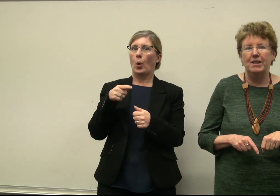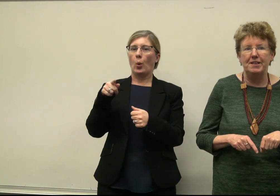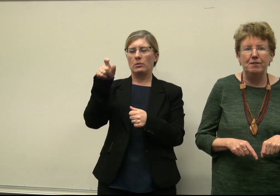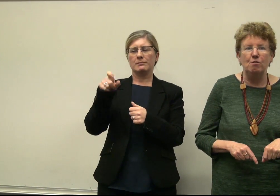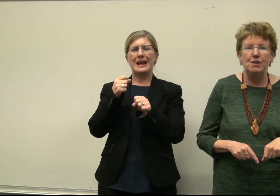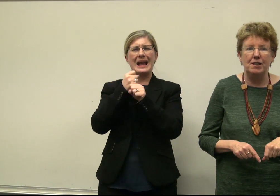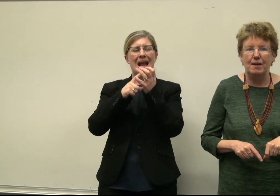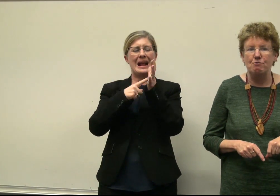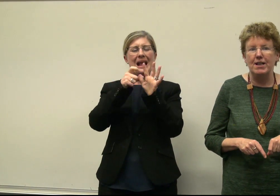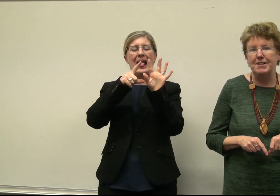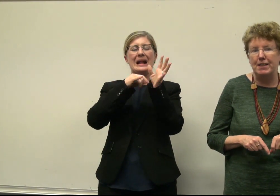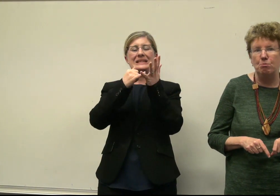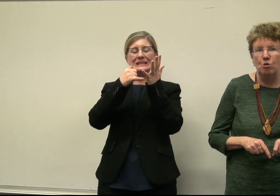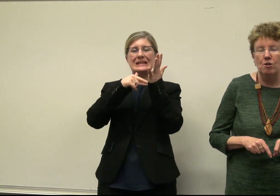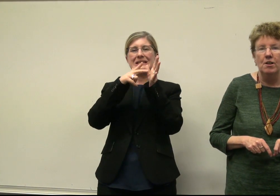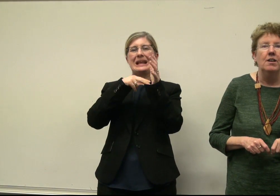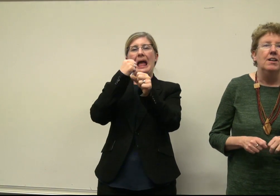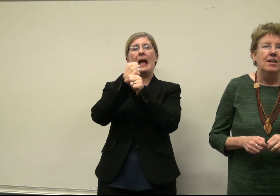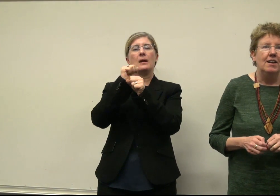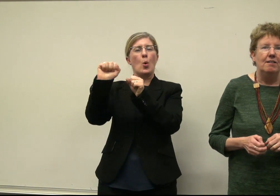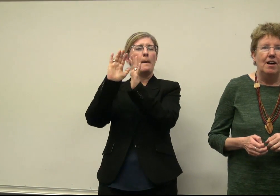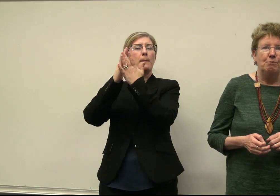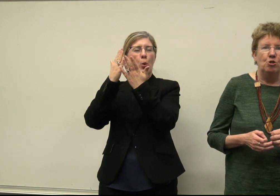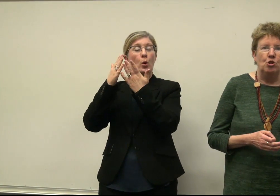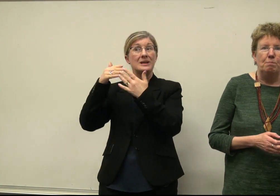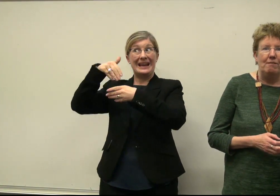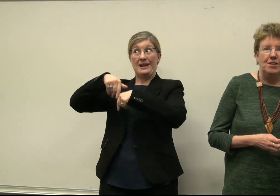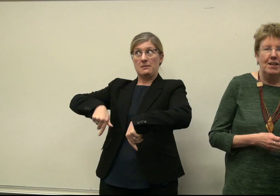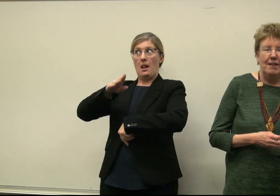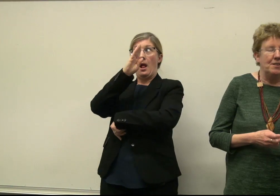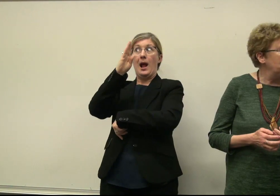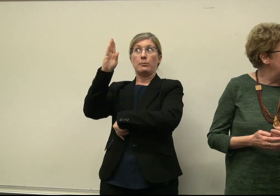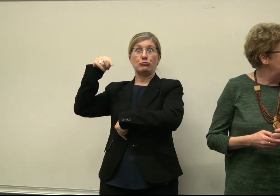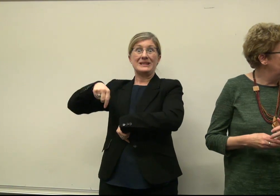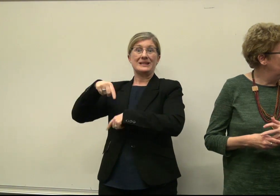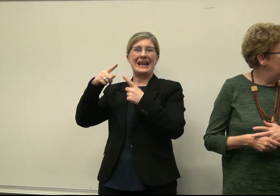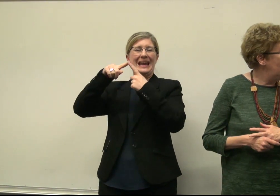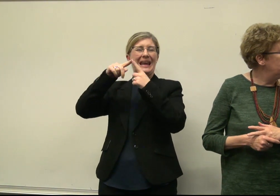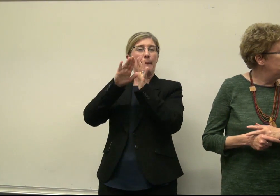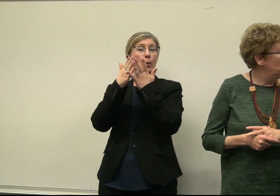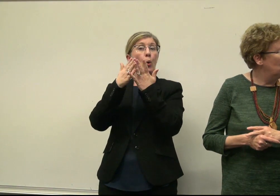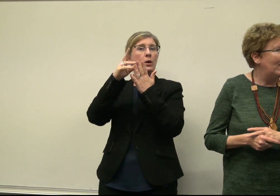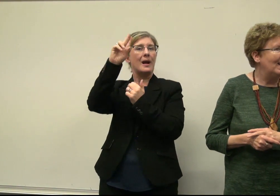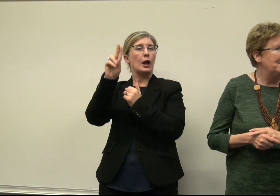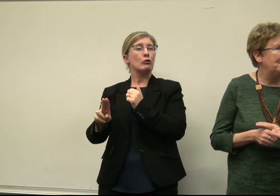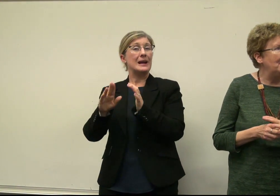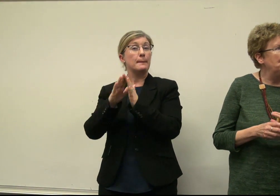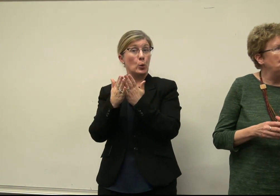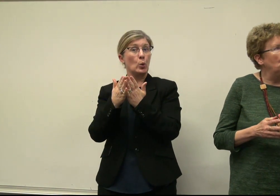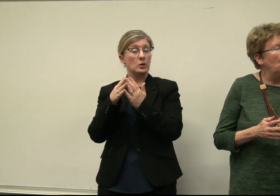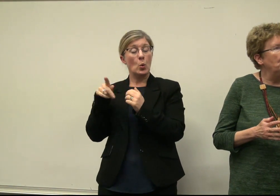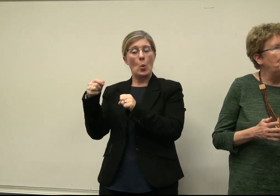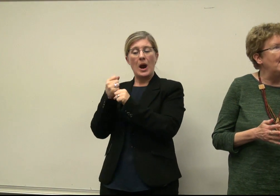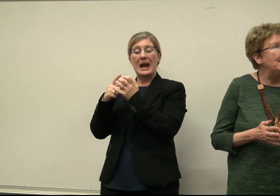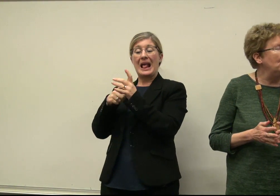book is in the University Library as an e-book. I'm not sure about, that's the edited book where Gladys has edited